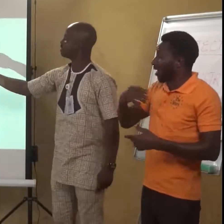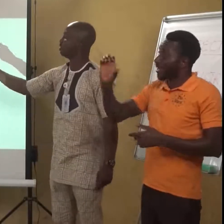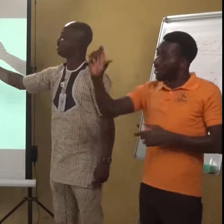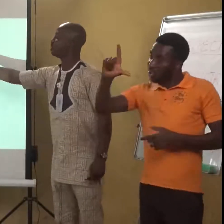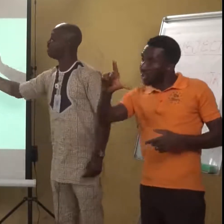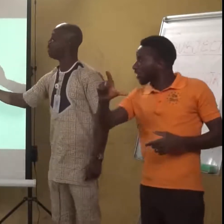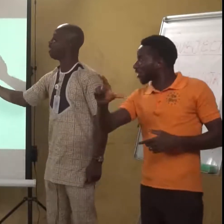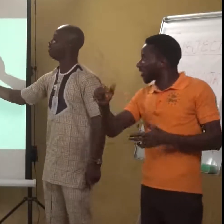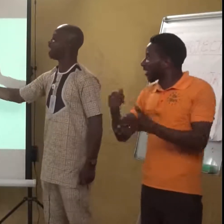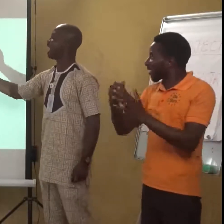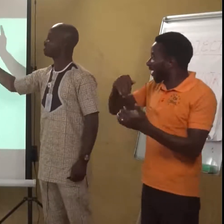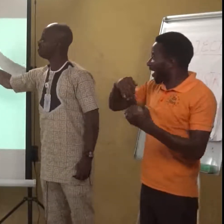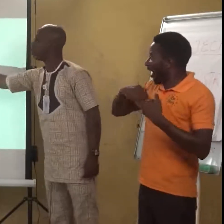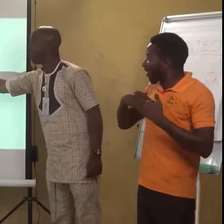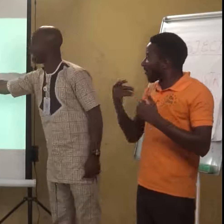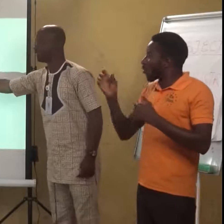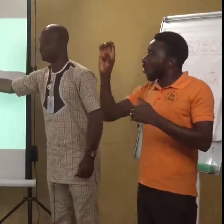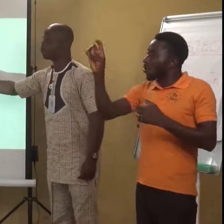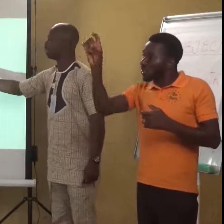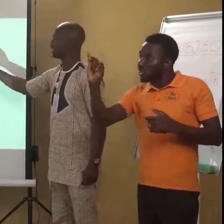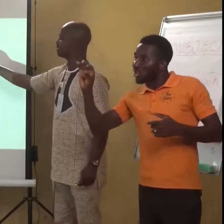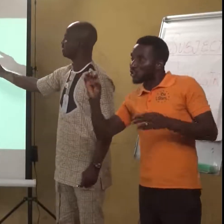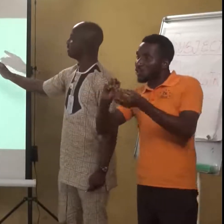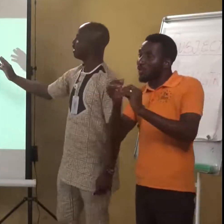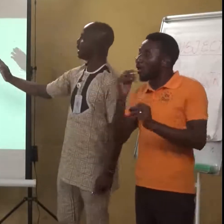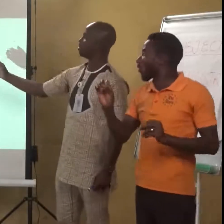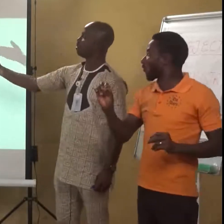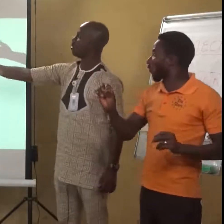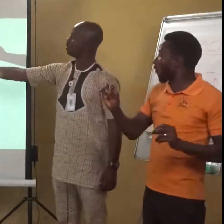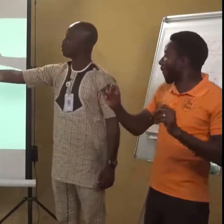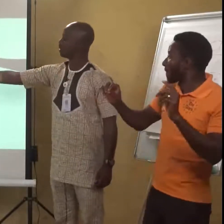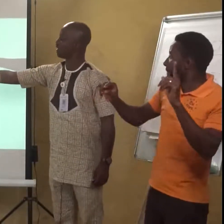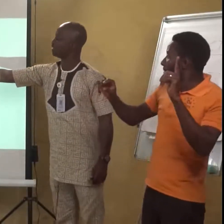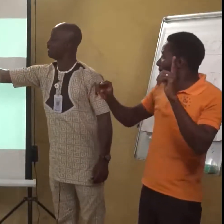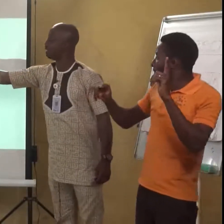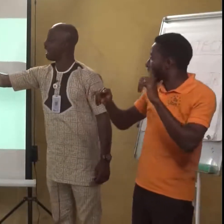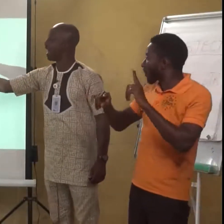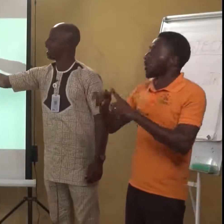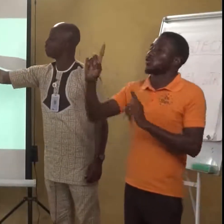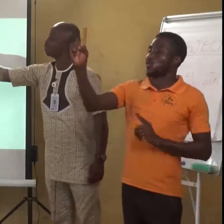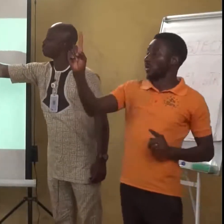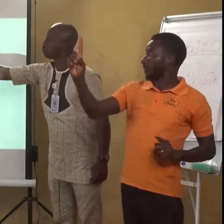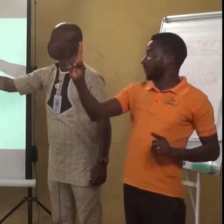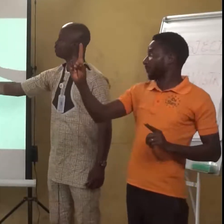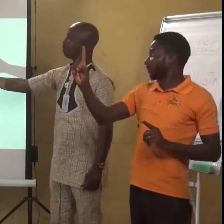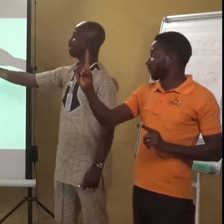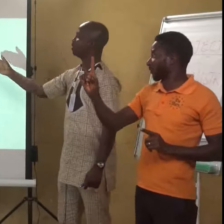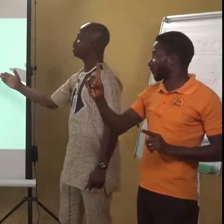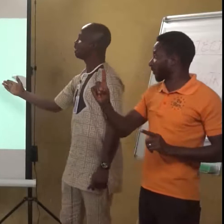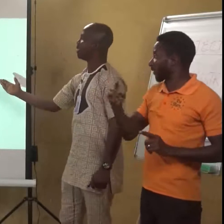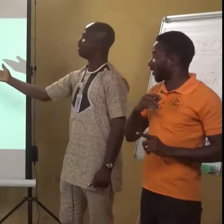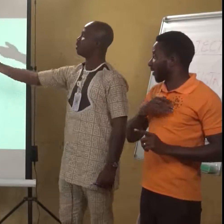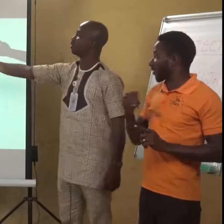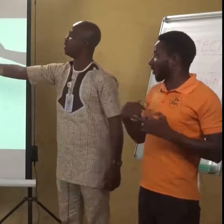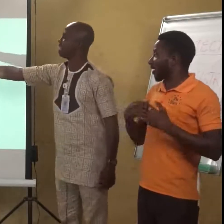has oxidation number of +1. So you can see, so also you can see it there, ion 2 to ion 3